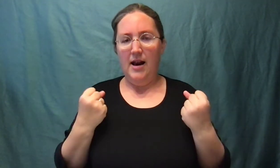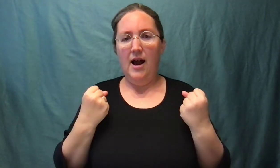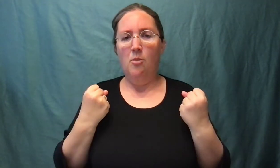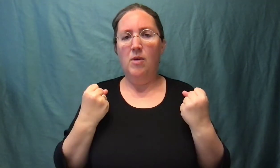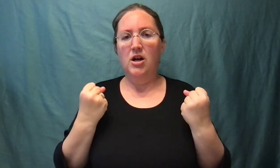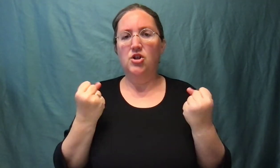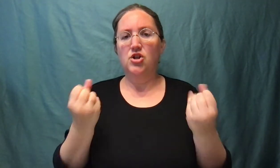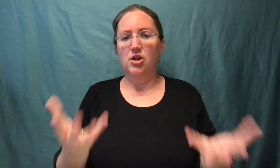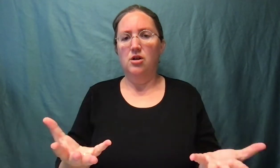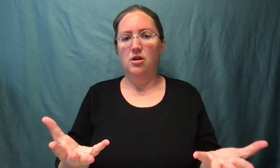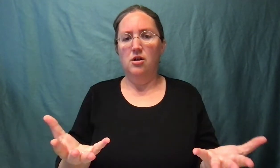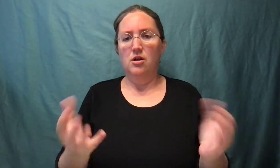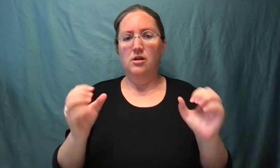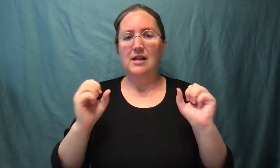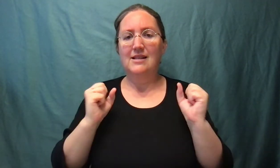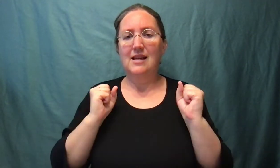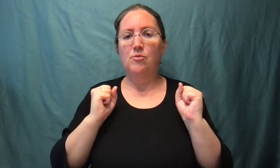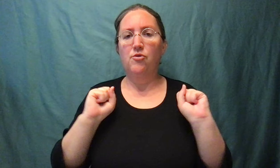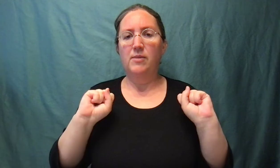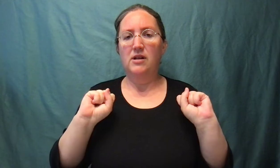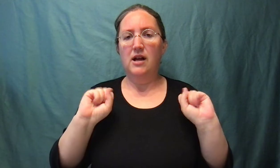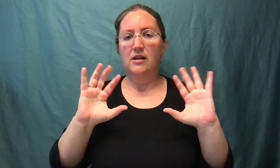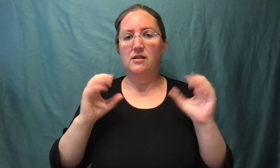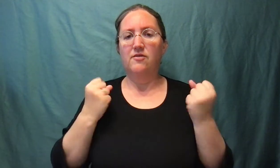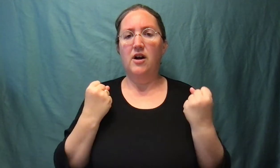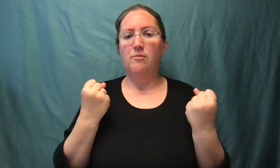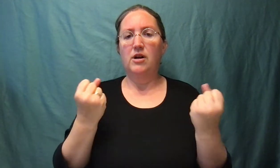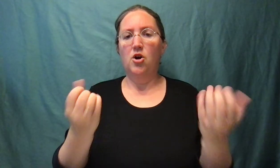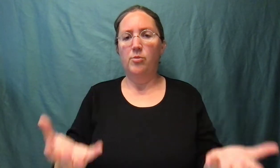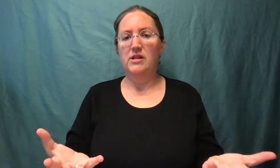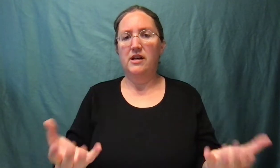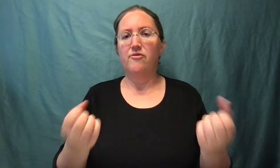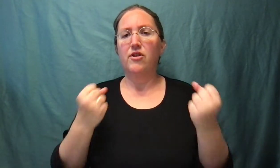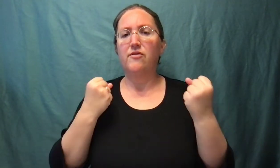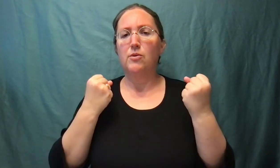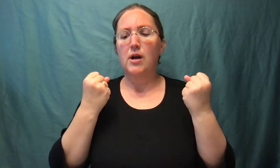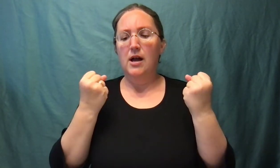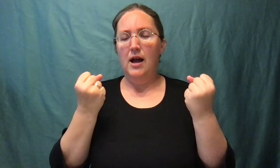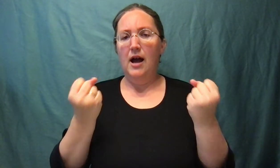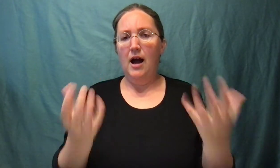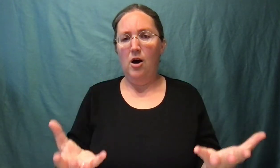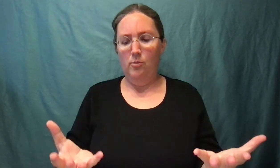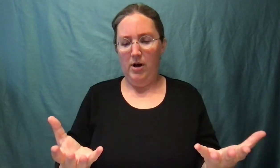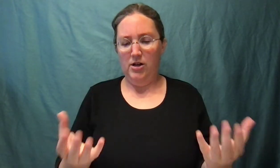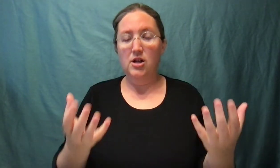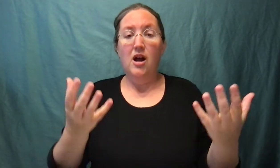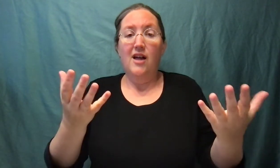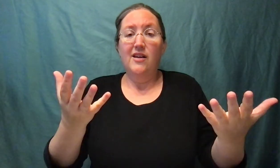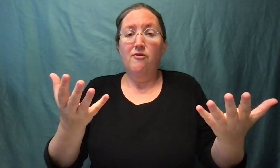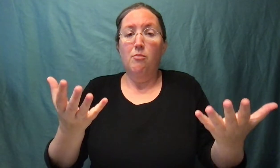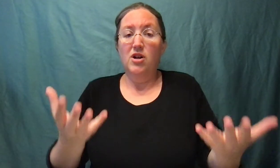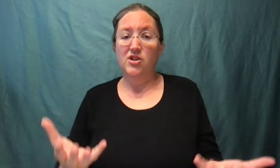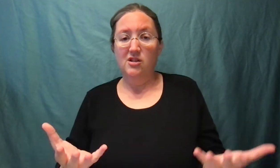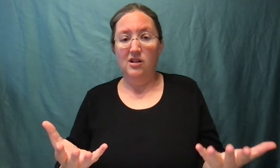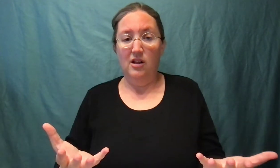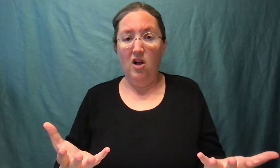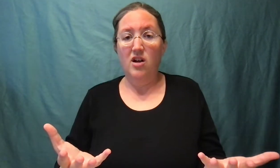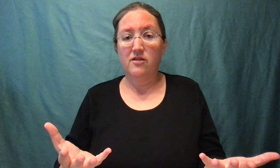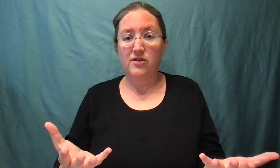how much is that same movement, S to 5, but it opens down in front of you. How much? I think of much a lot of something